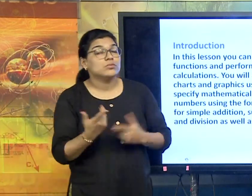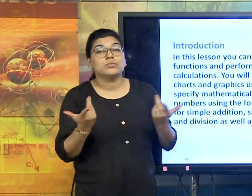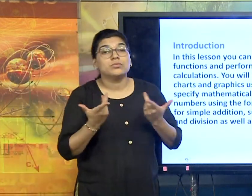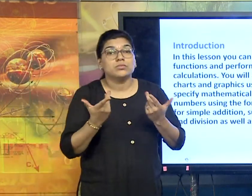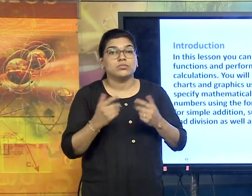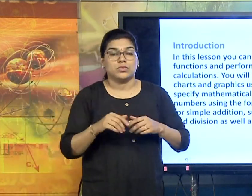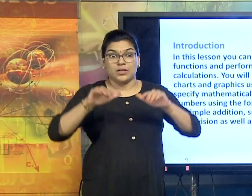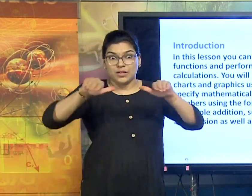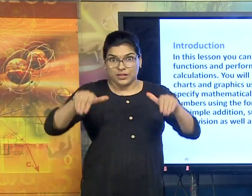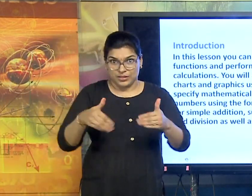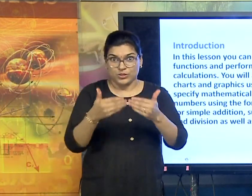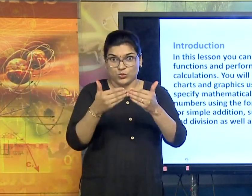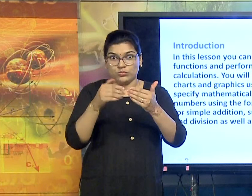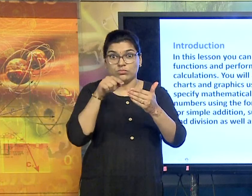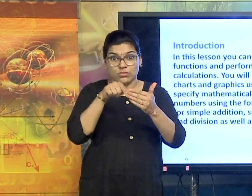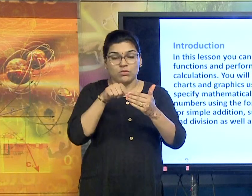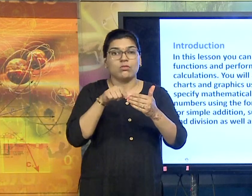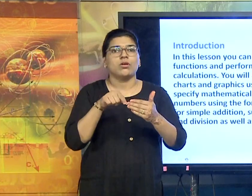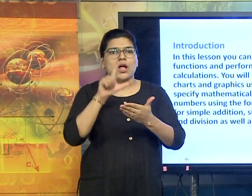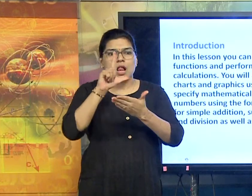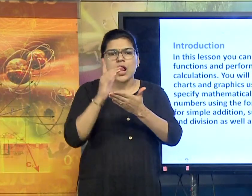Let us now begin the introduction.